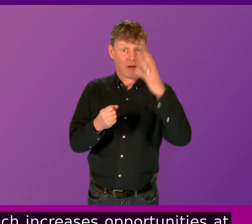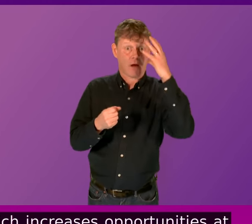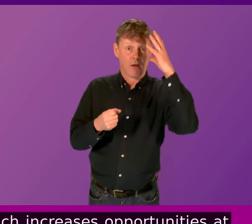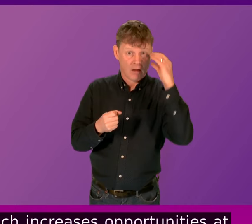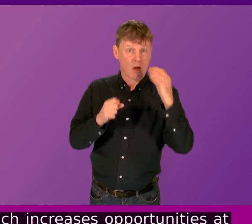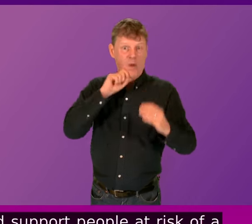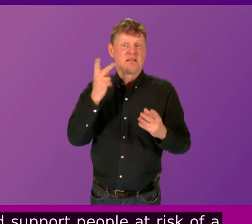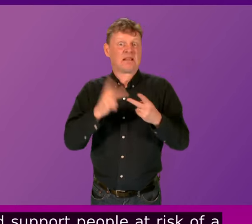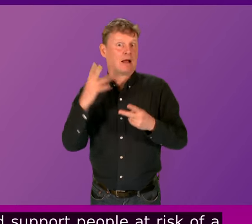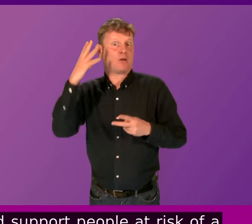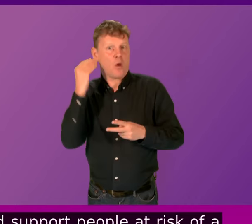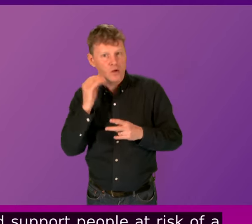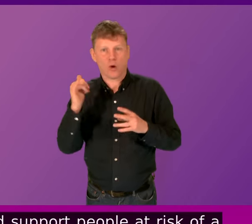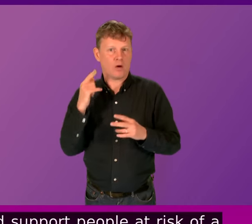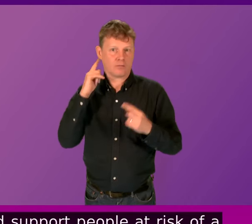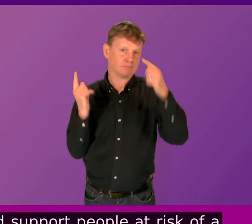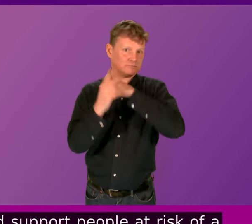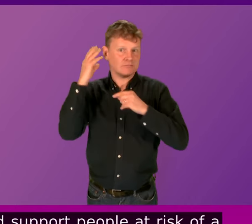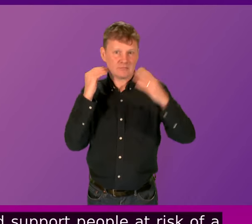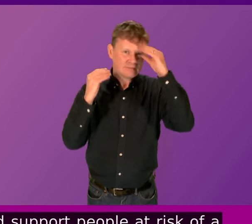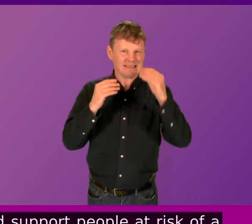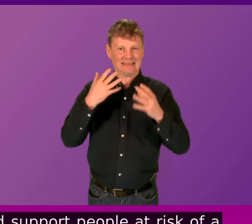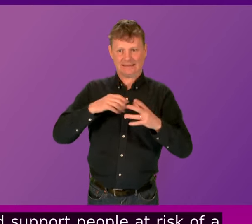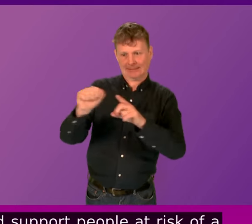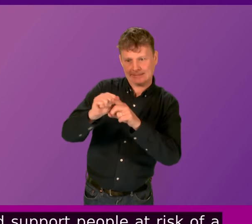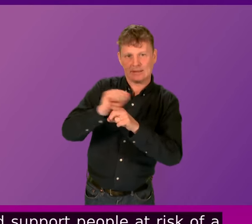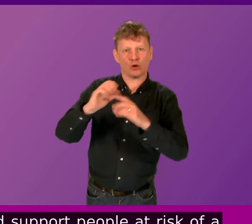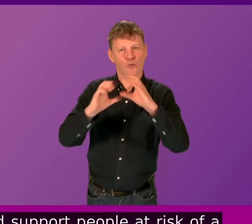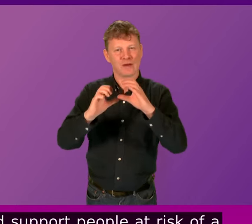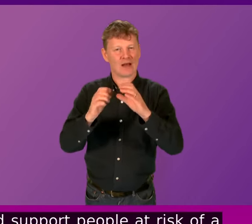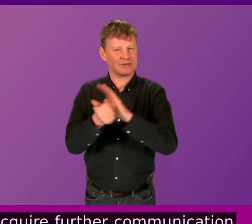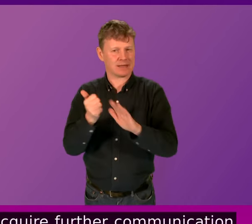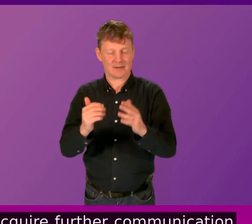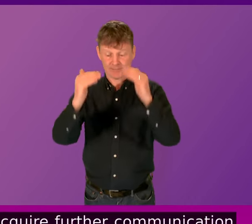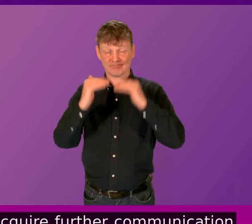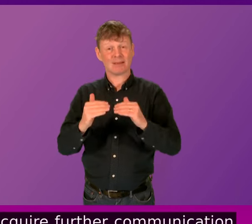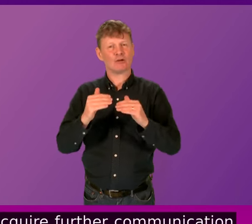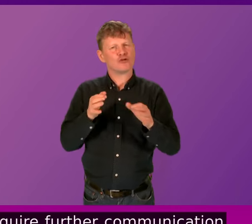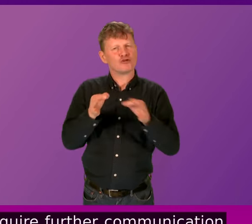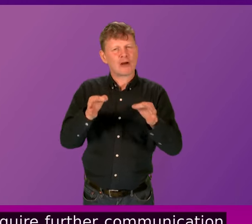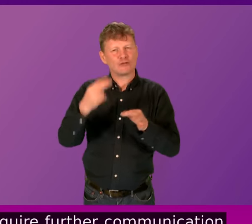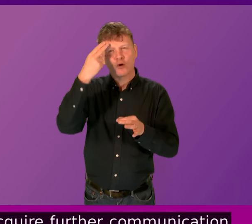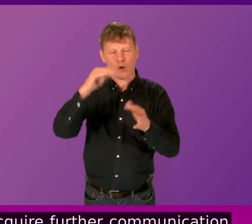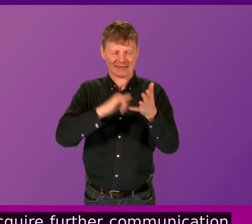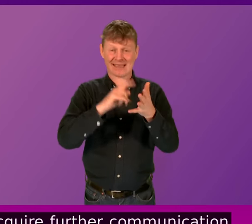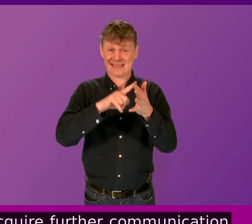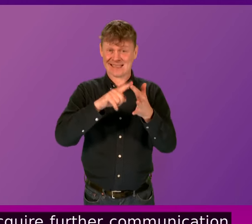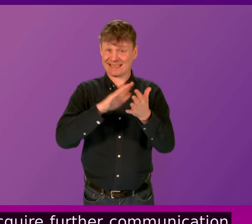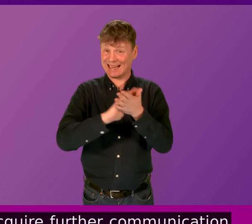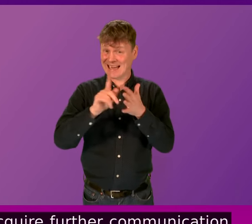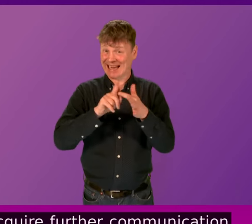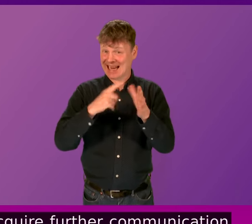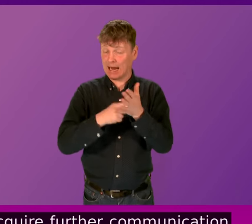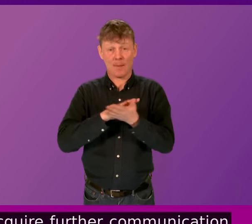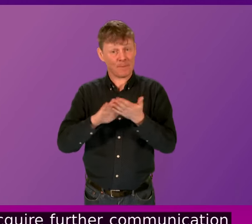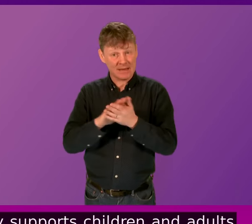to acquire further communication skills. Our See Hear strategy supports children and adults who have deafness,